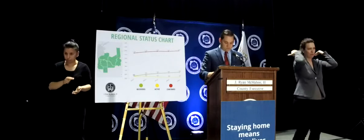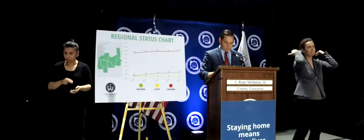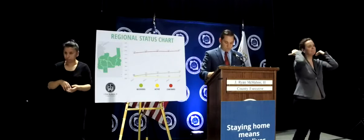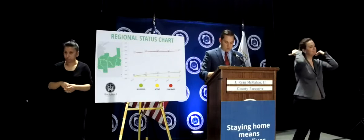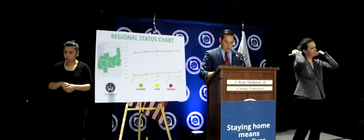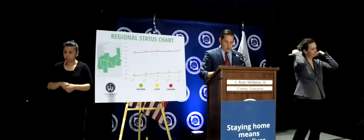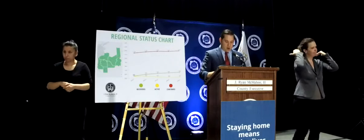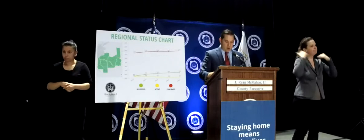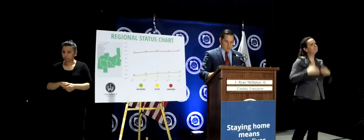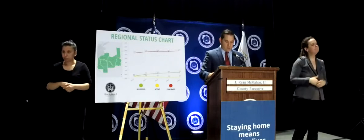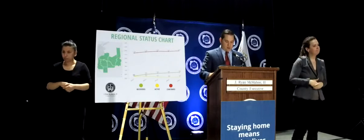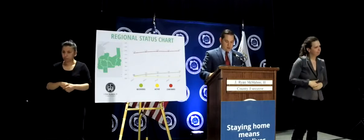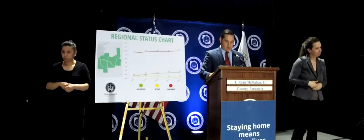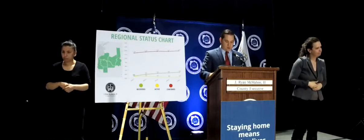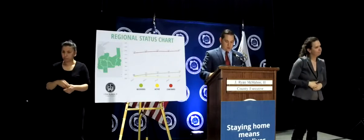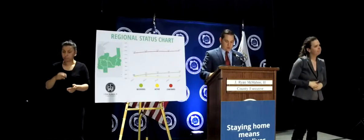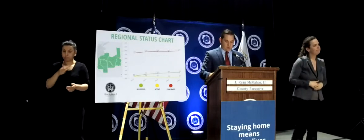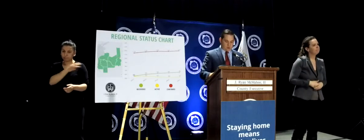promising.